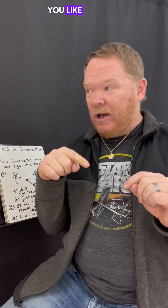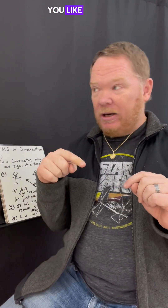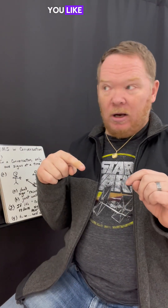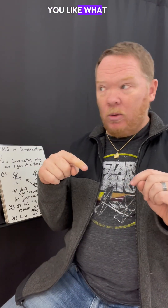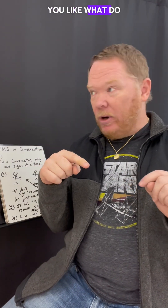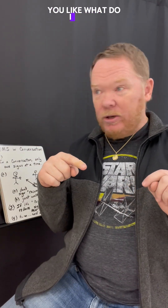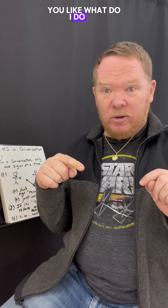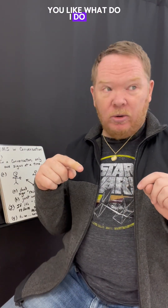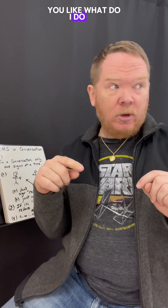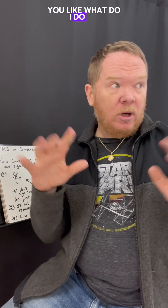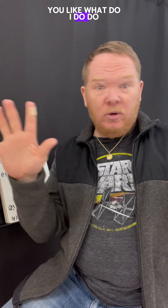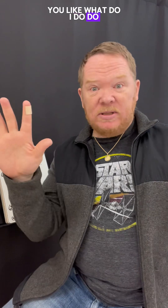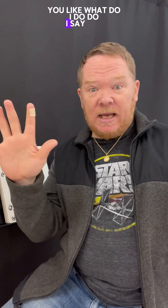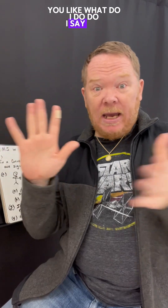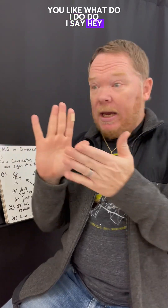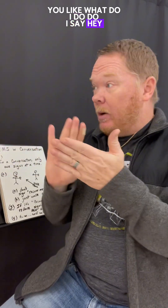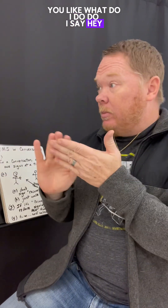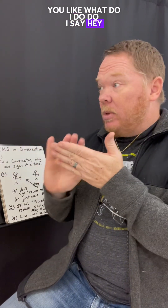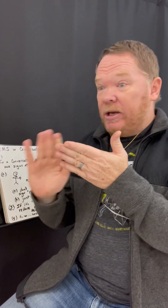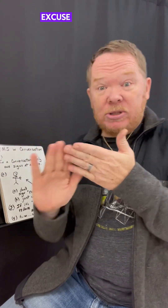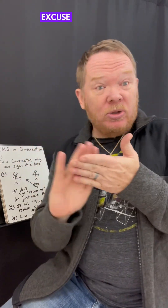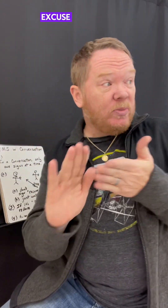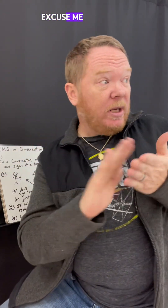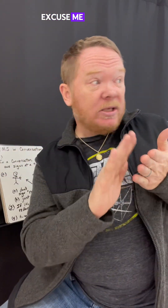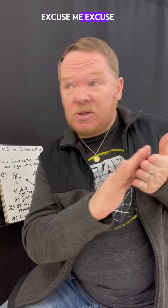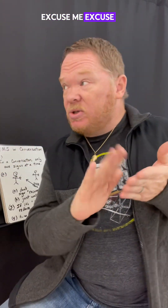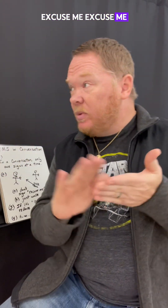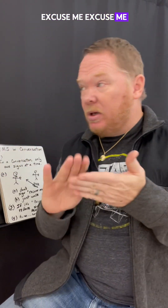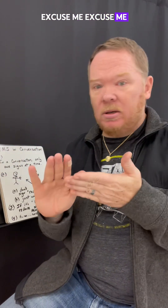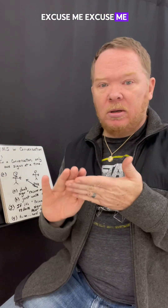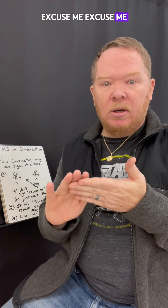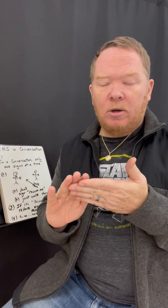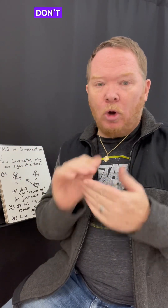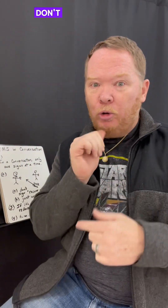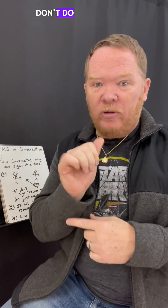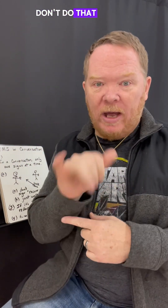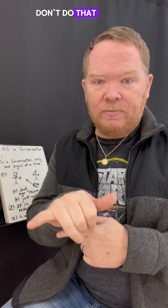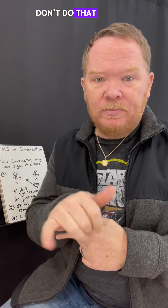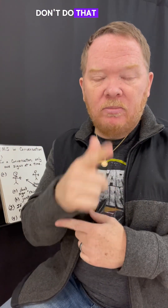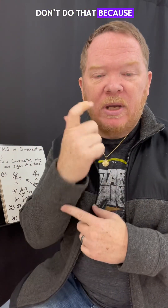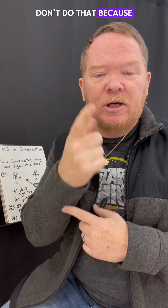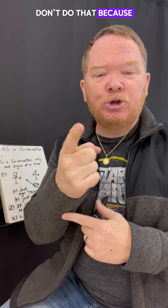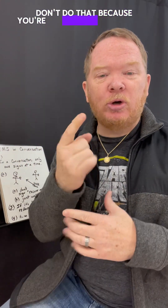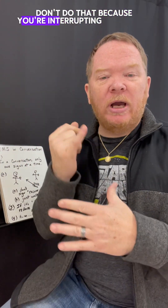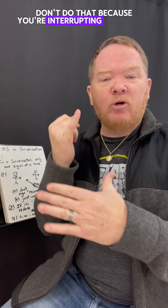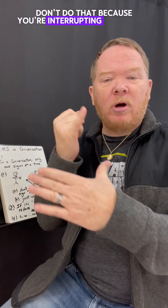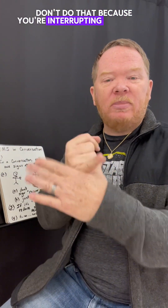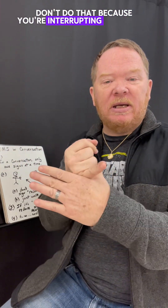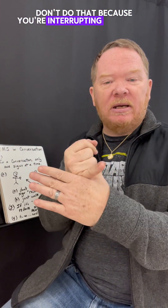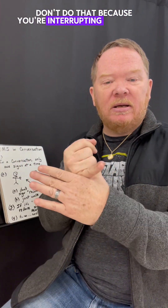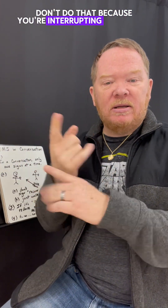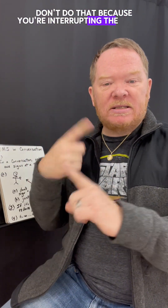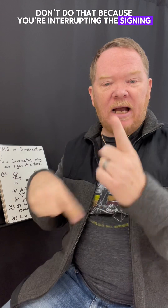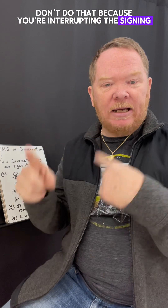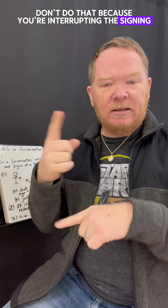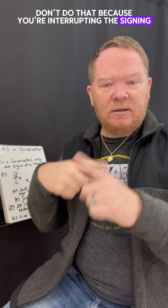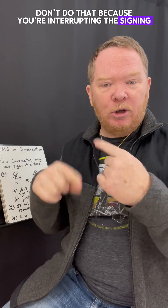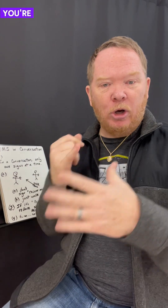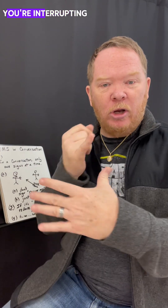what do I do? Do I say, hey, excuse me? Don't do that, because you're interrupting the signing. You're